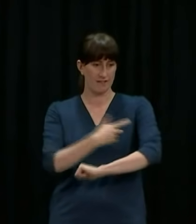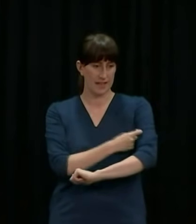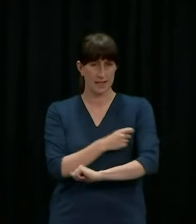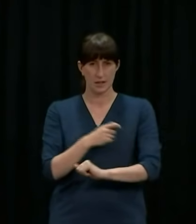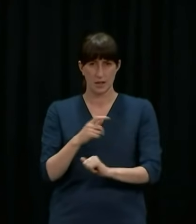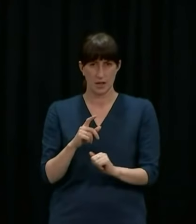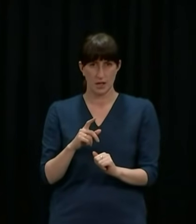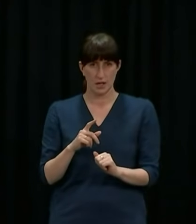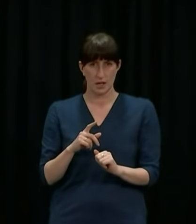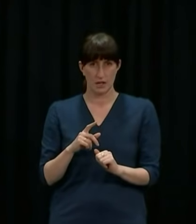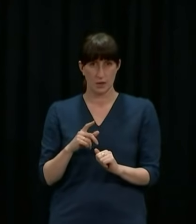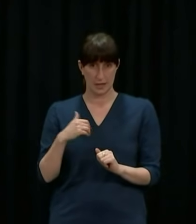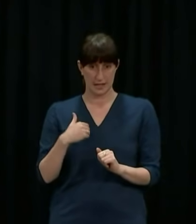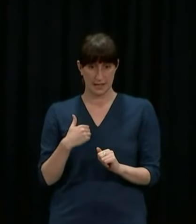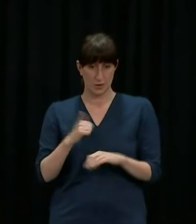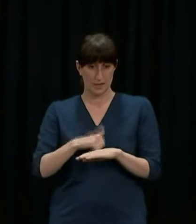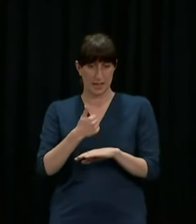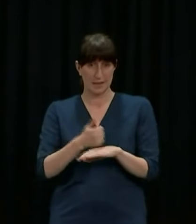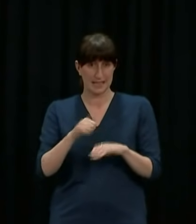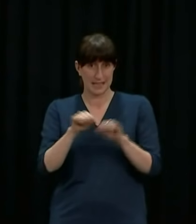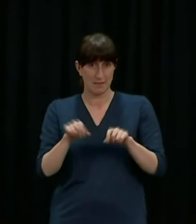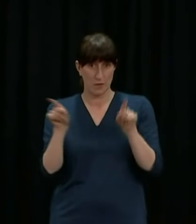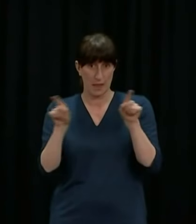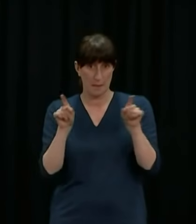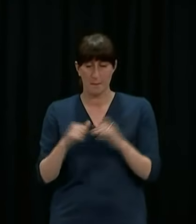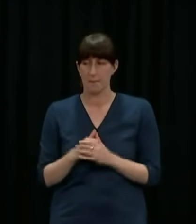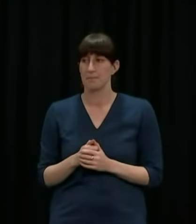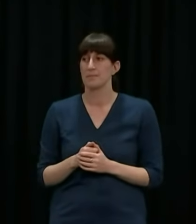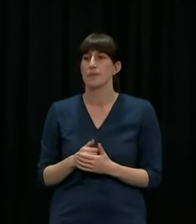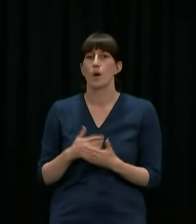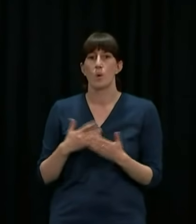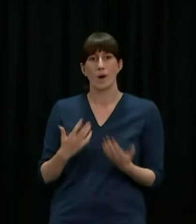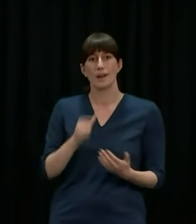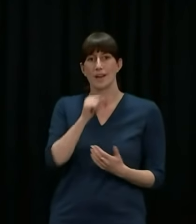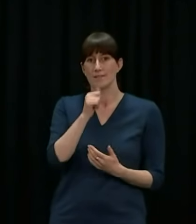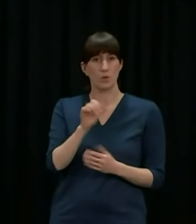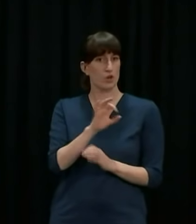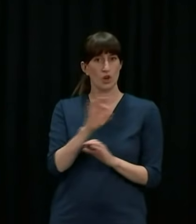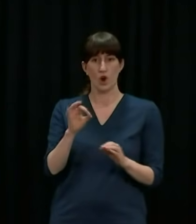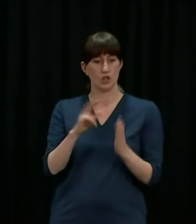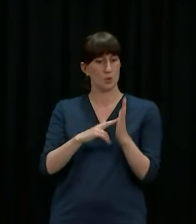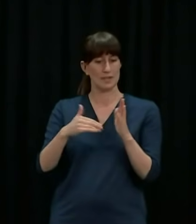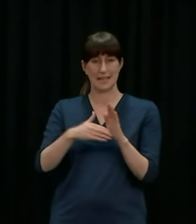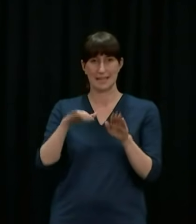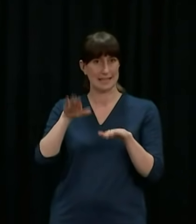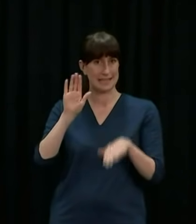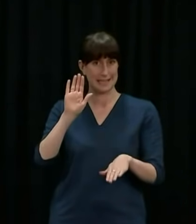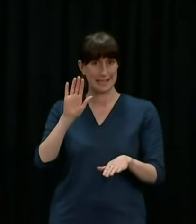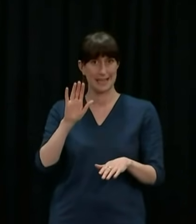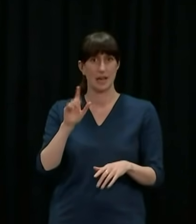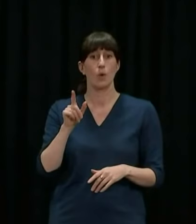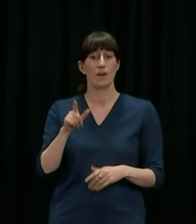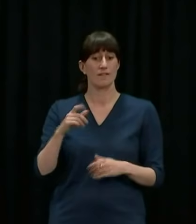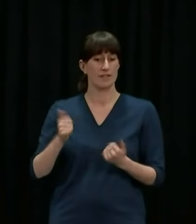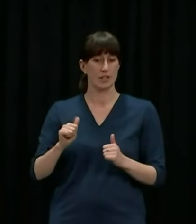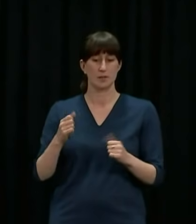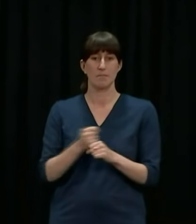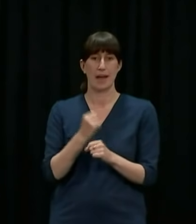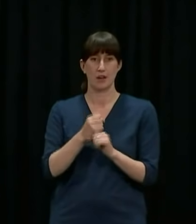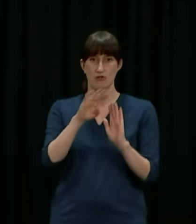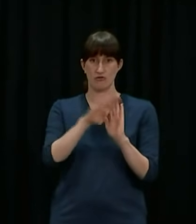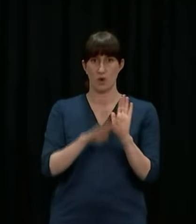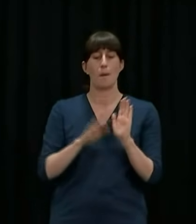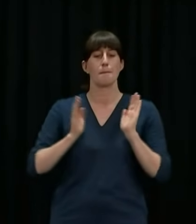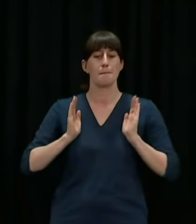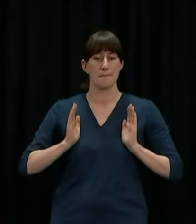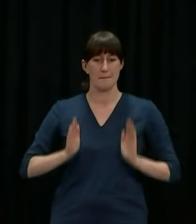the requirement for all those coming into the country who are not New Zealand citizens. There's a requirement that they will need to be vaccinated